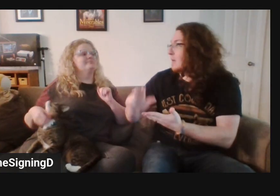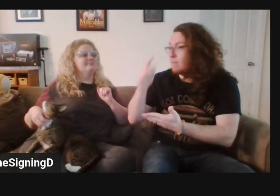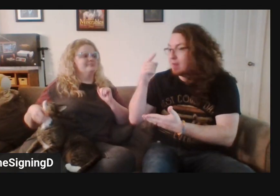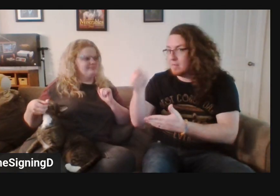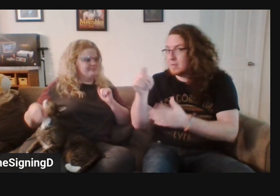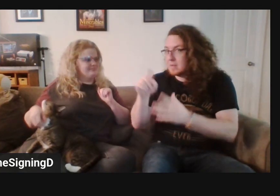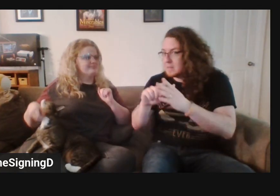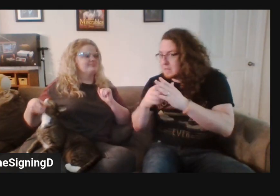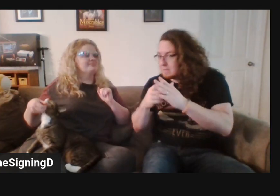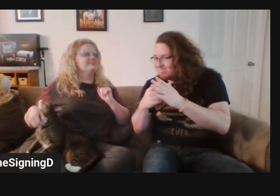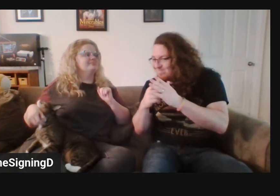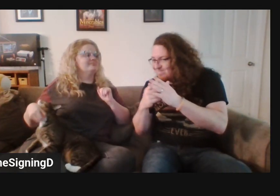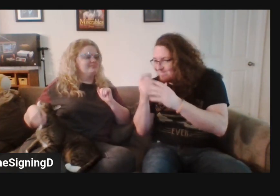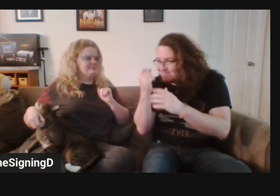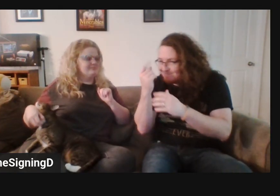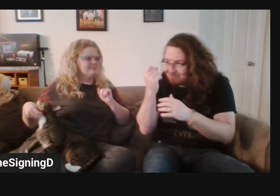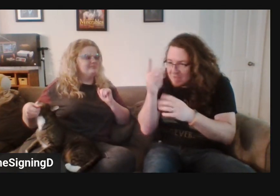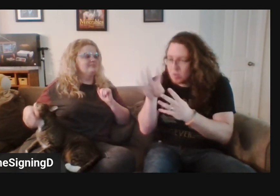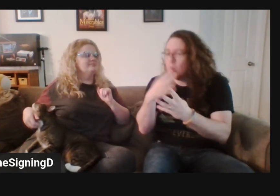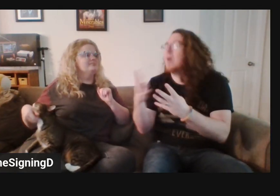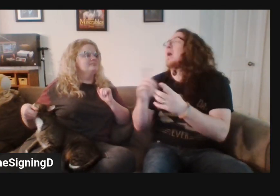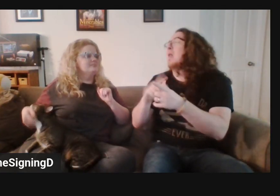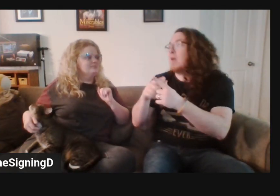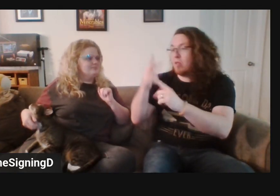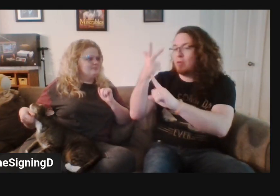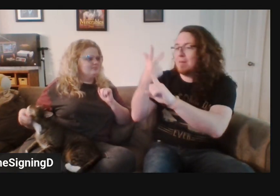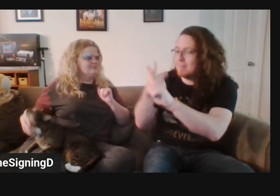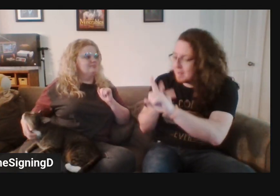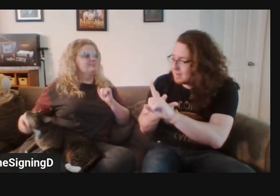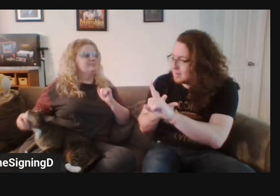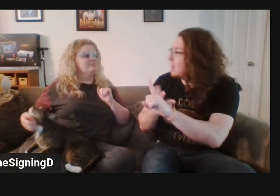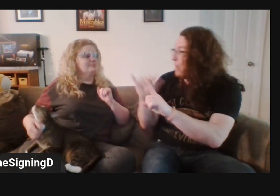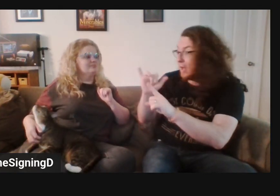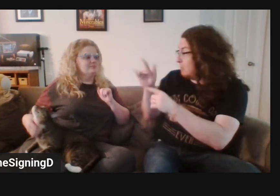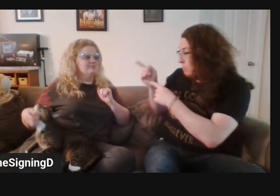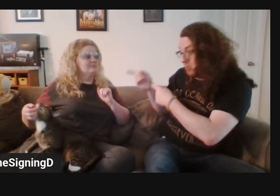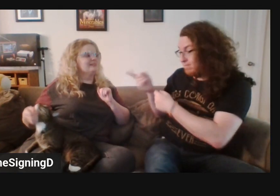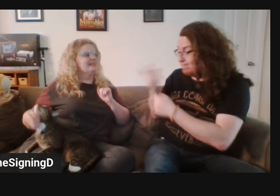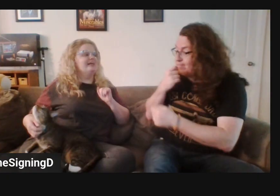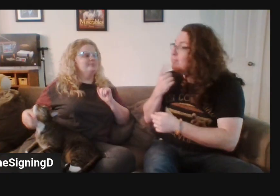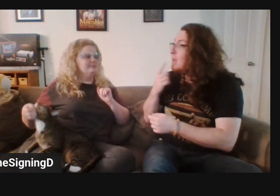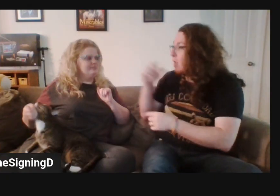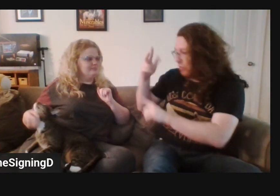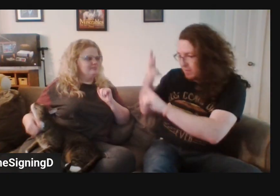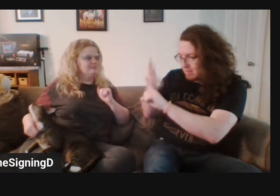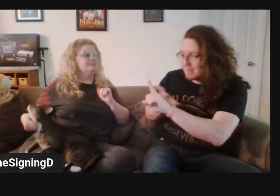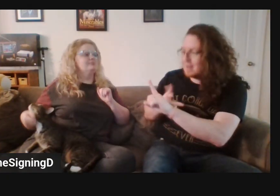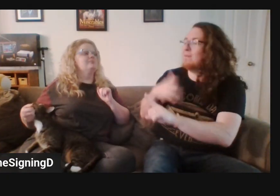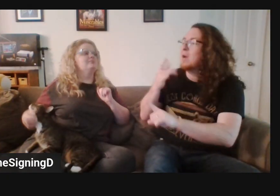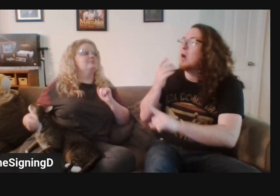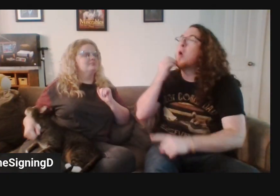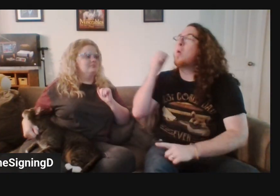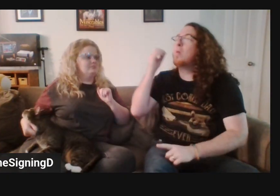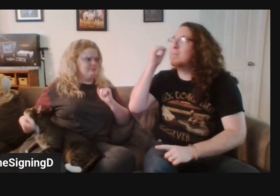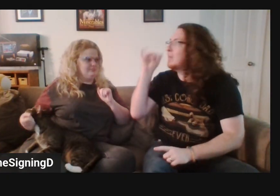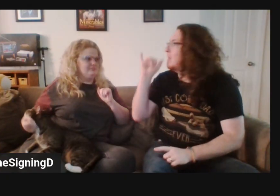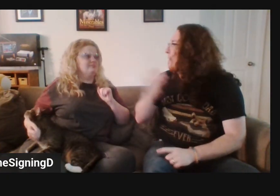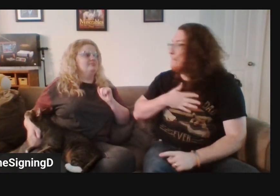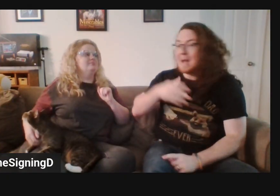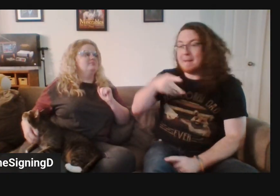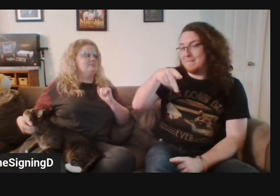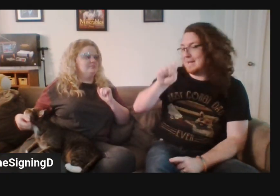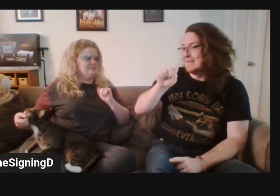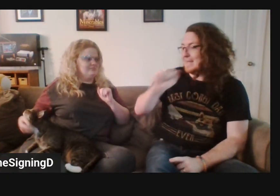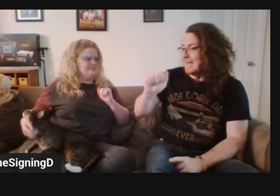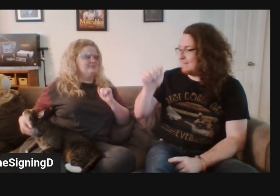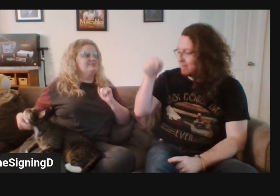to start to understand your schedule, and 3 months, just like Emily said, 3 months to feel at home. So that was my PSA for